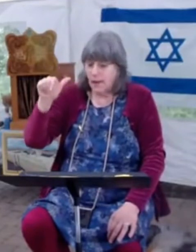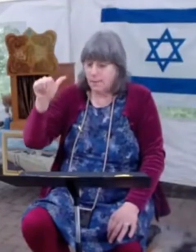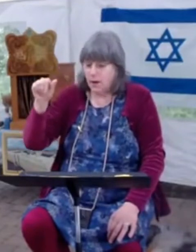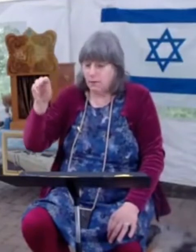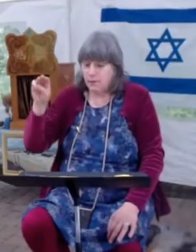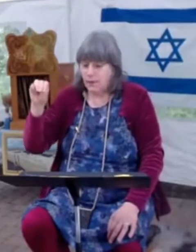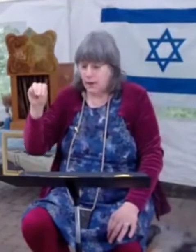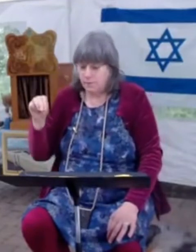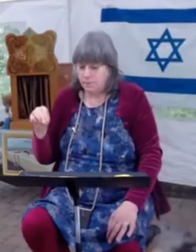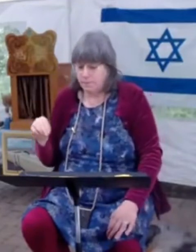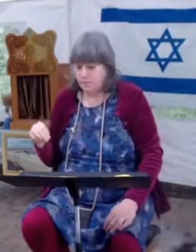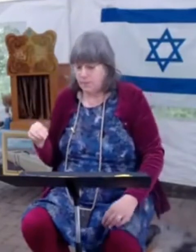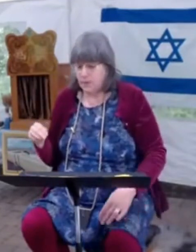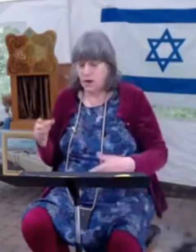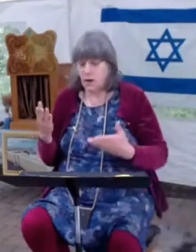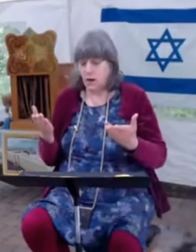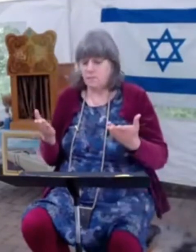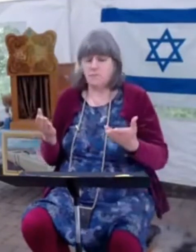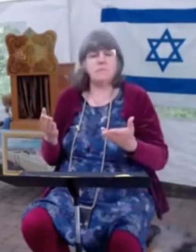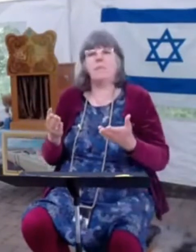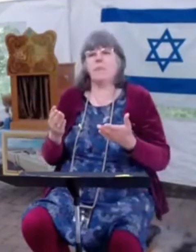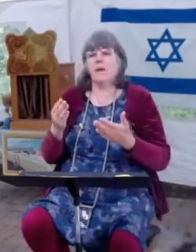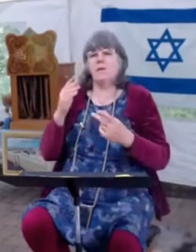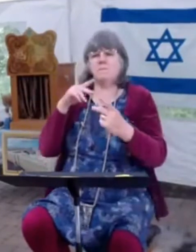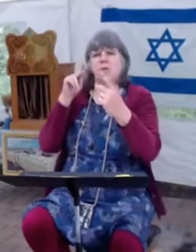And even the word shalom comes, it means